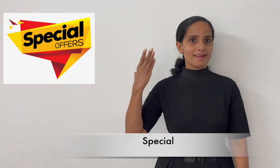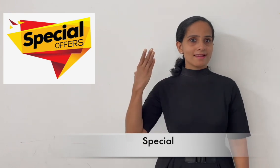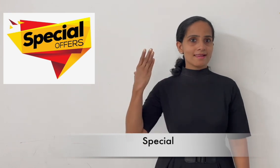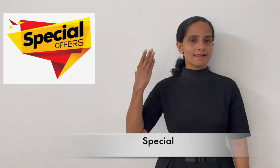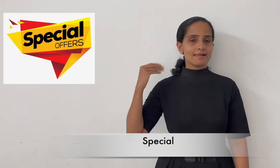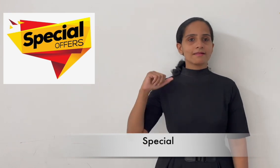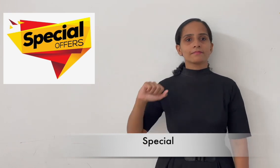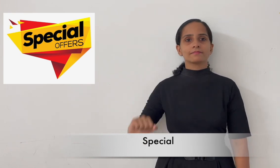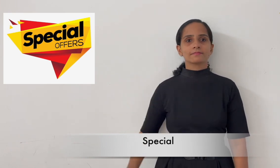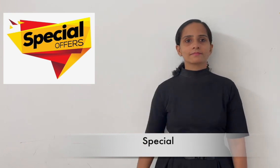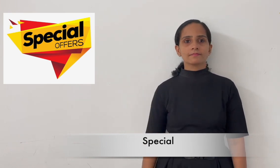Special.